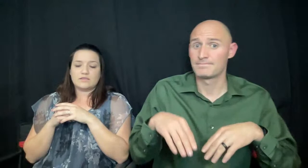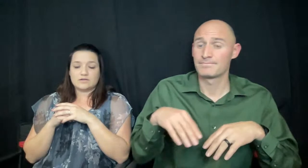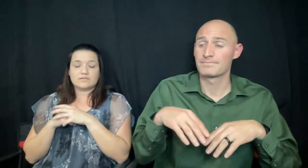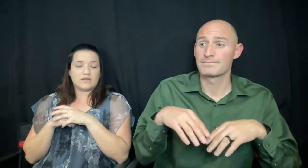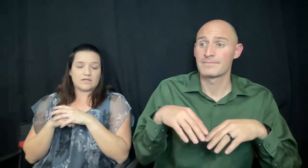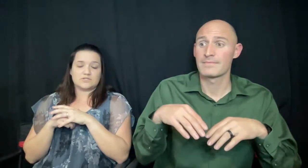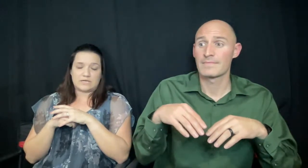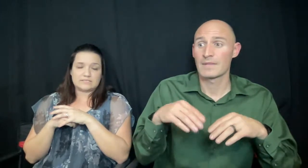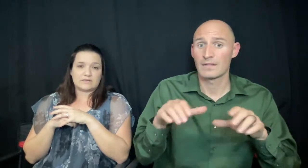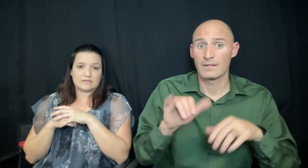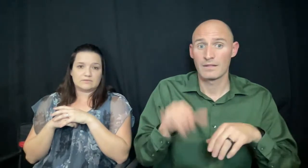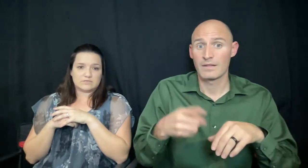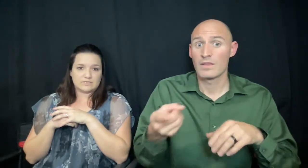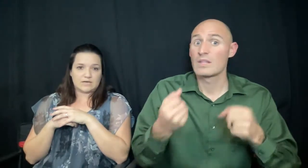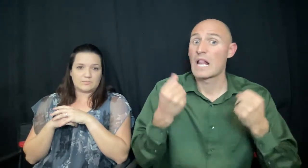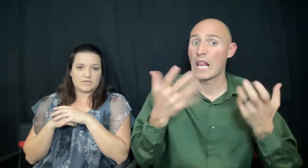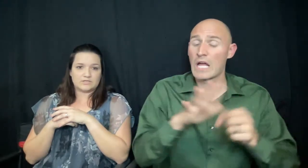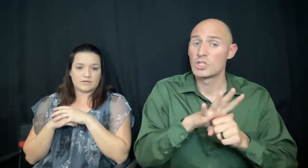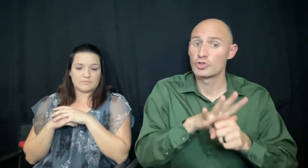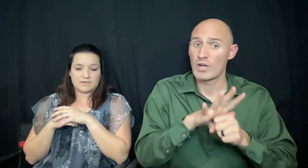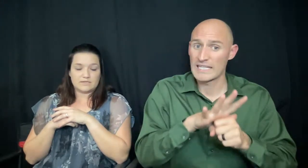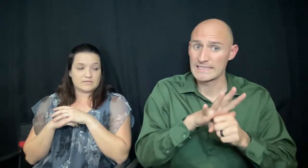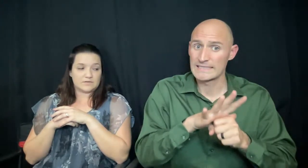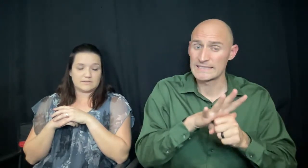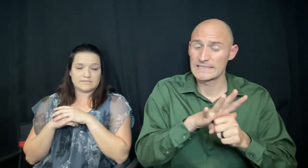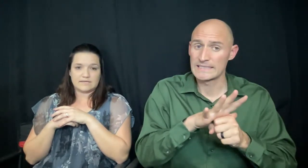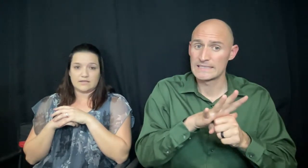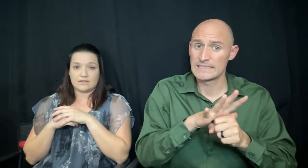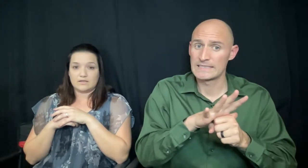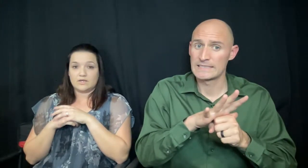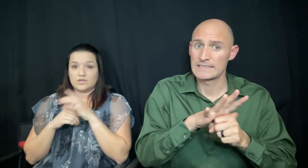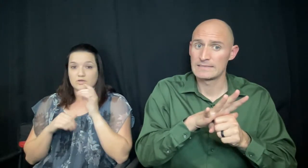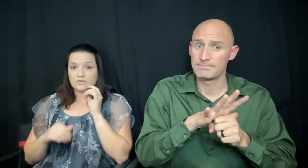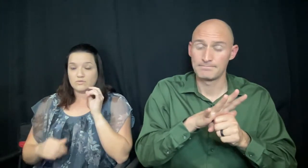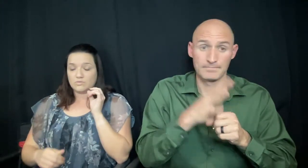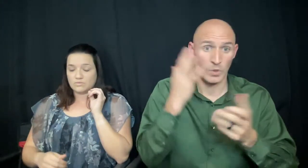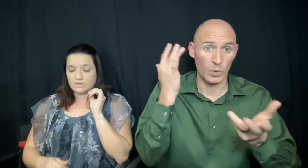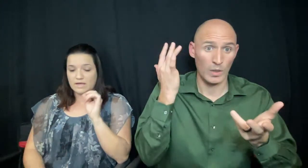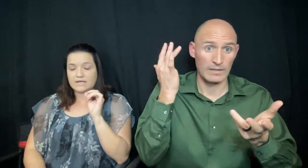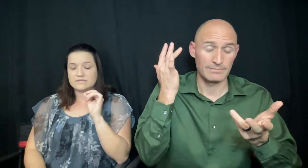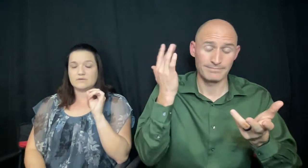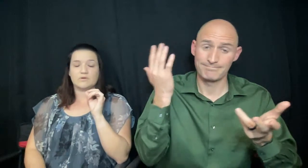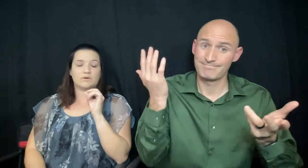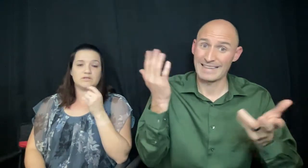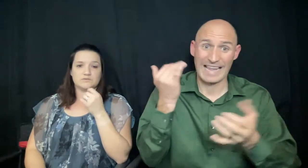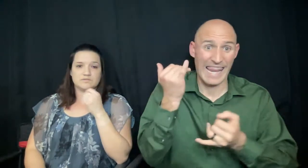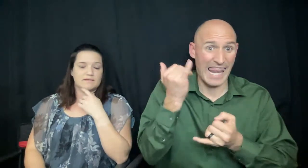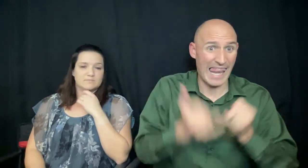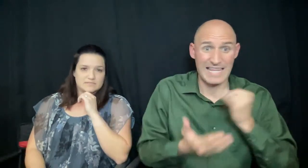There's a lot of stress there. There's a lot of pressure there because, like Chris said, the last thing we want to do is make a